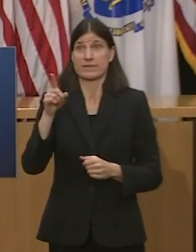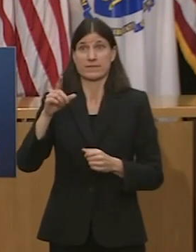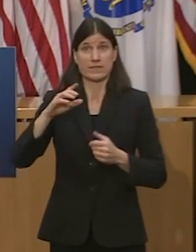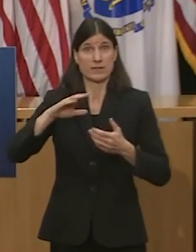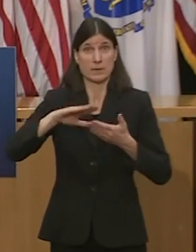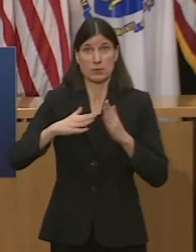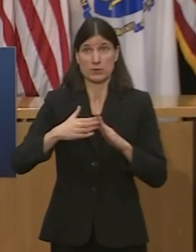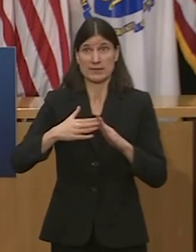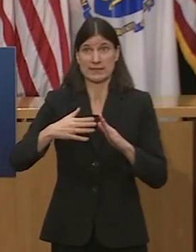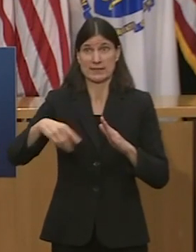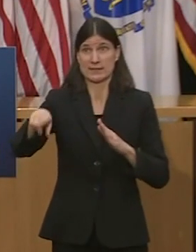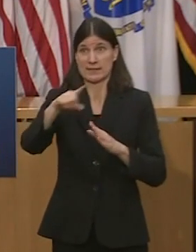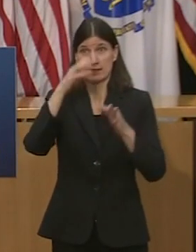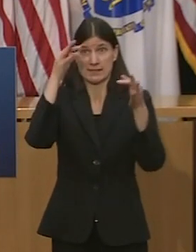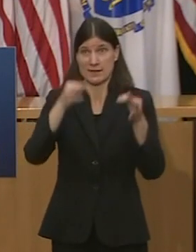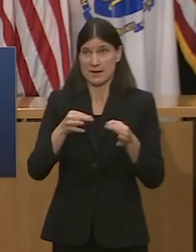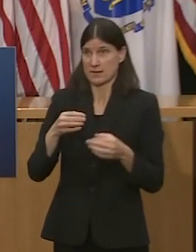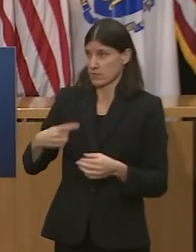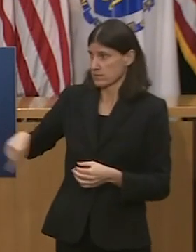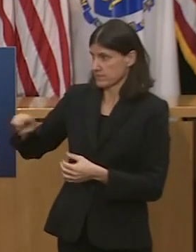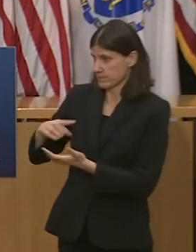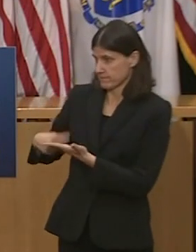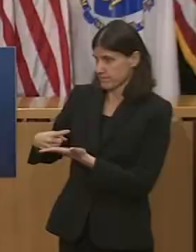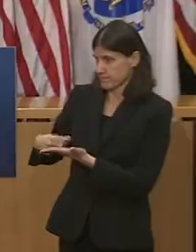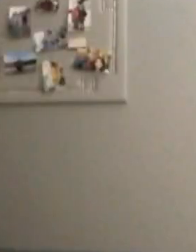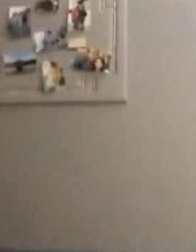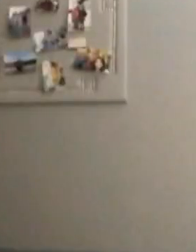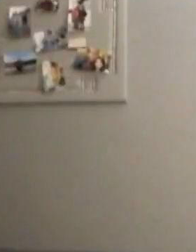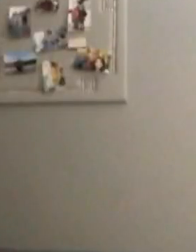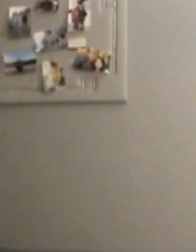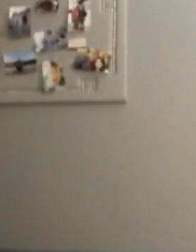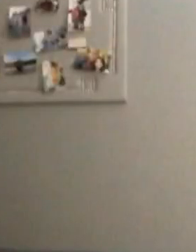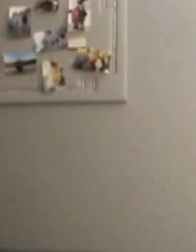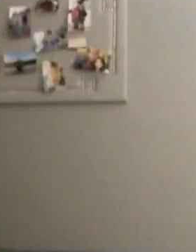but they don't feel that easy to the people that do.